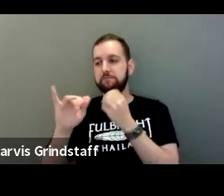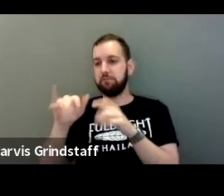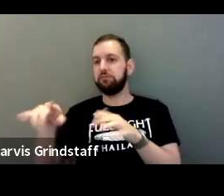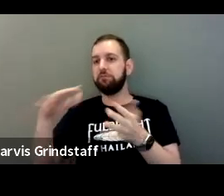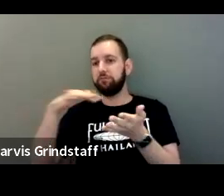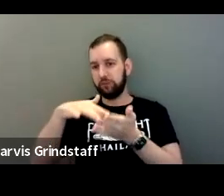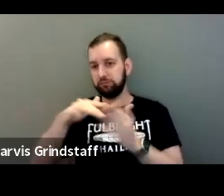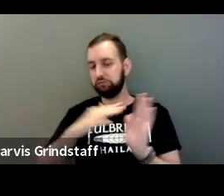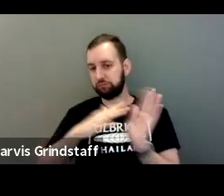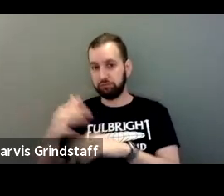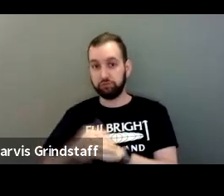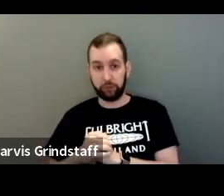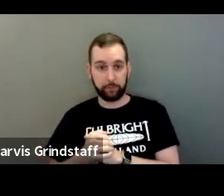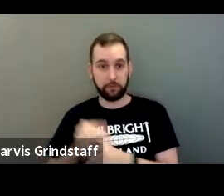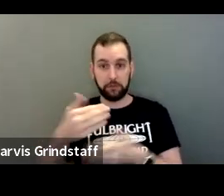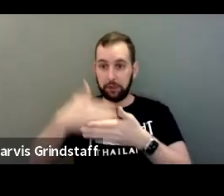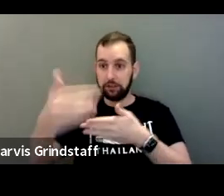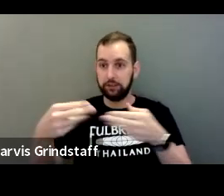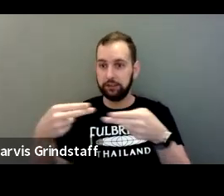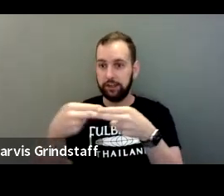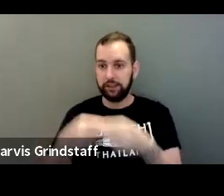Association for the Deaf in Thailand.